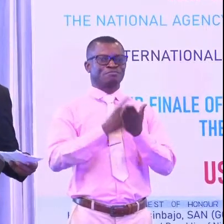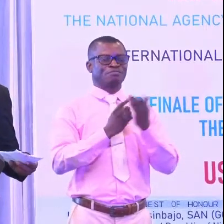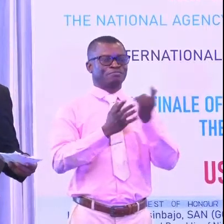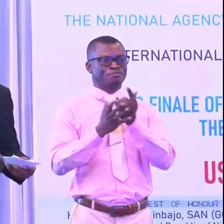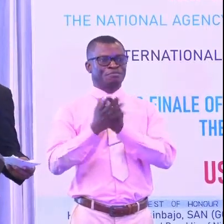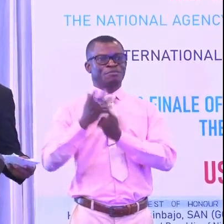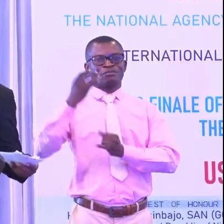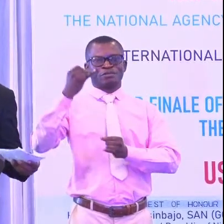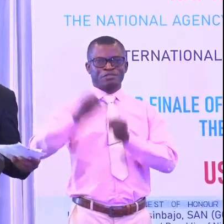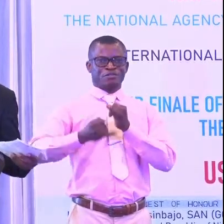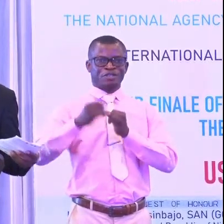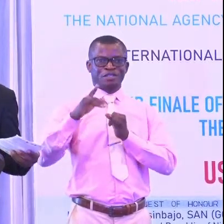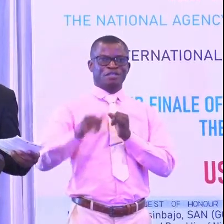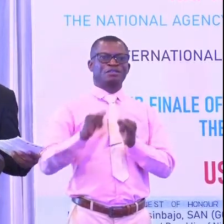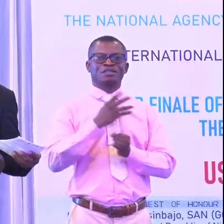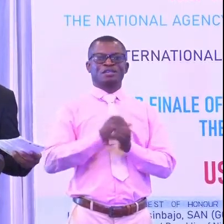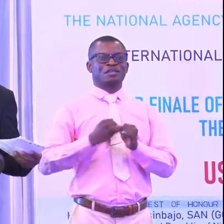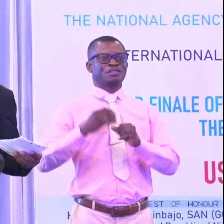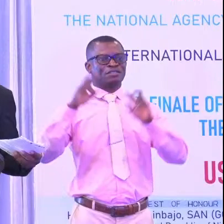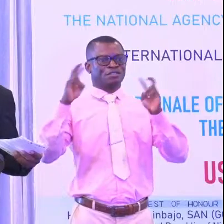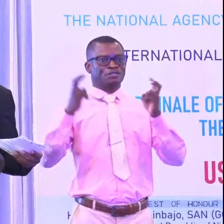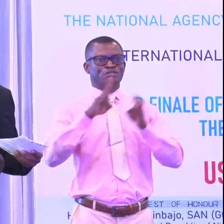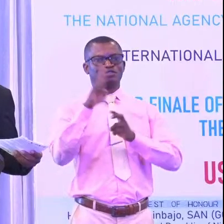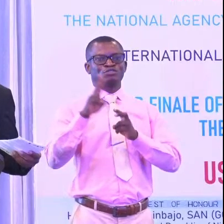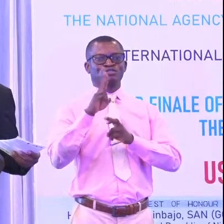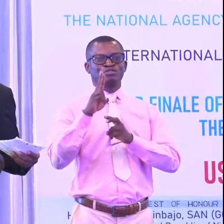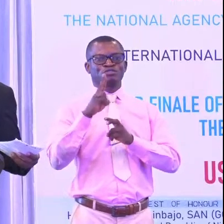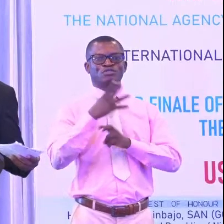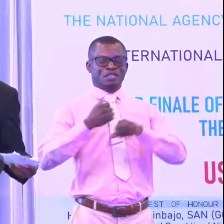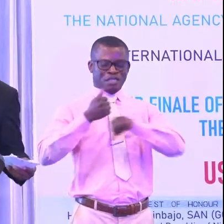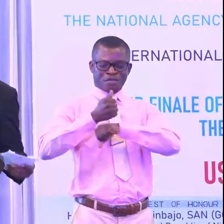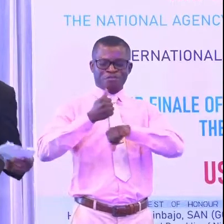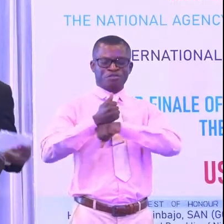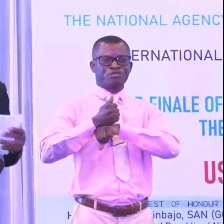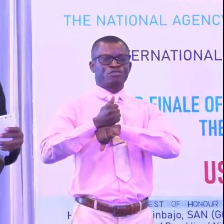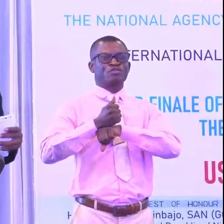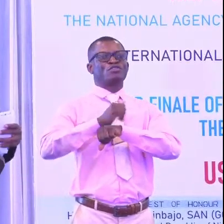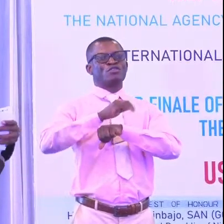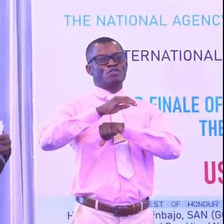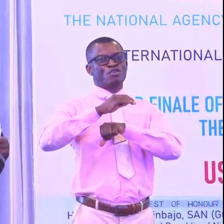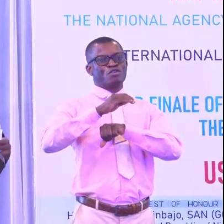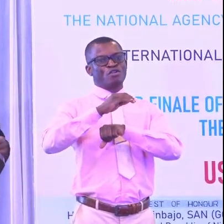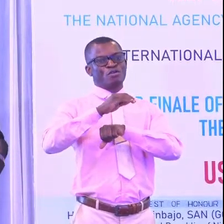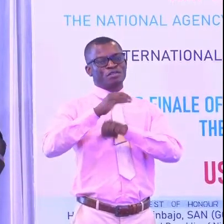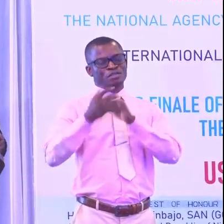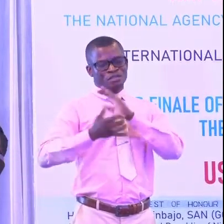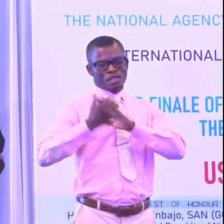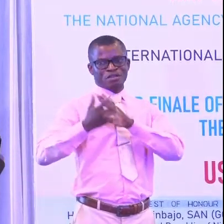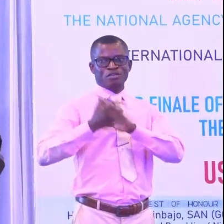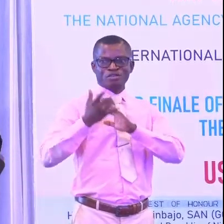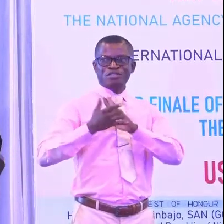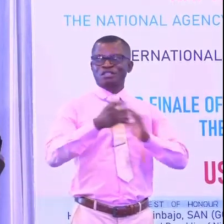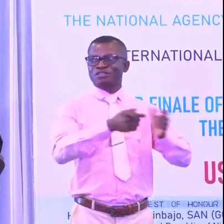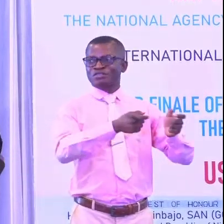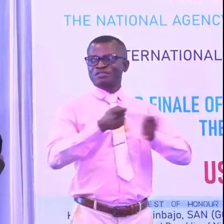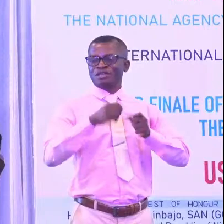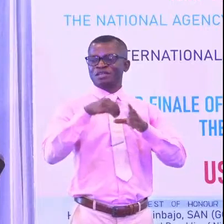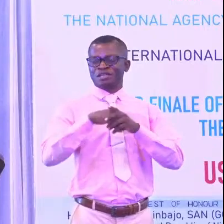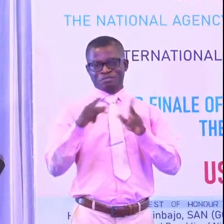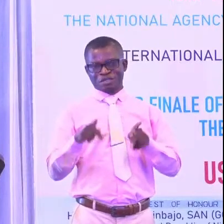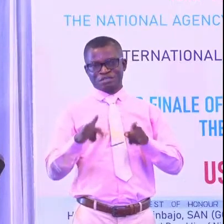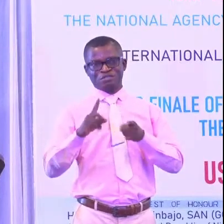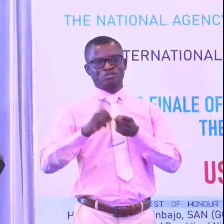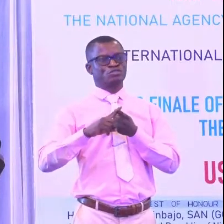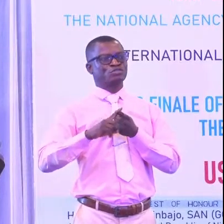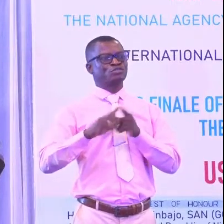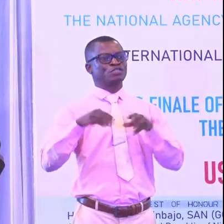theme is the use and abuse of technology in trafficking in person. To be able